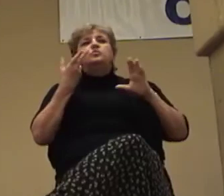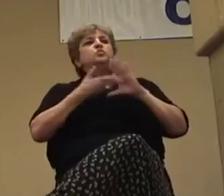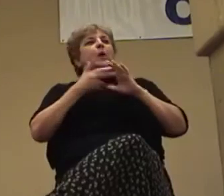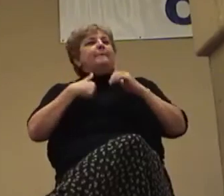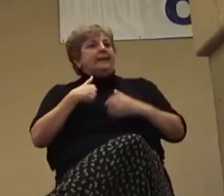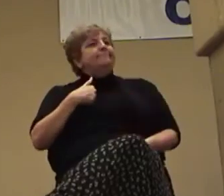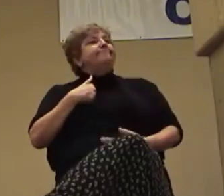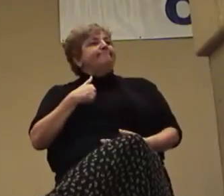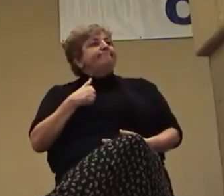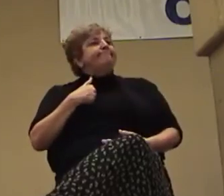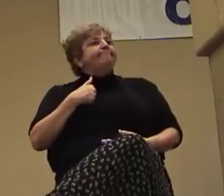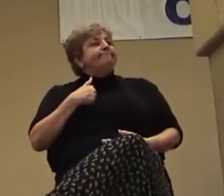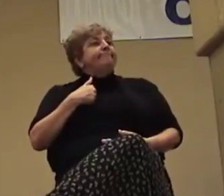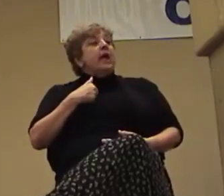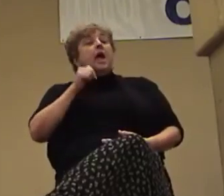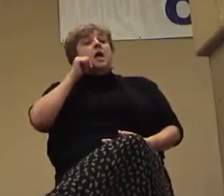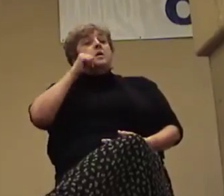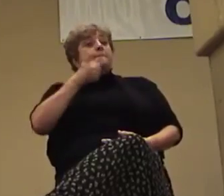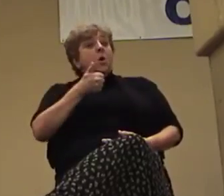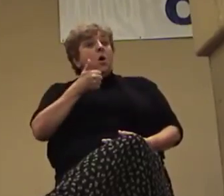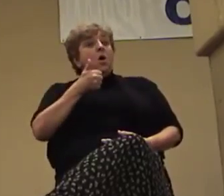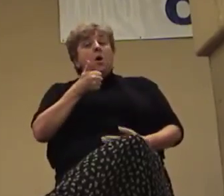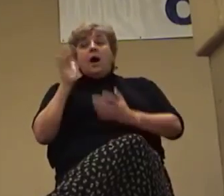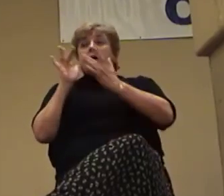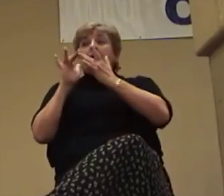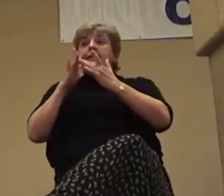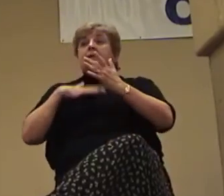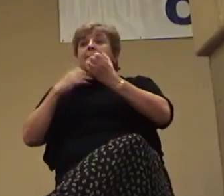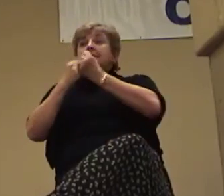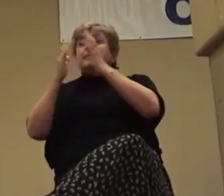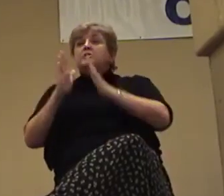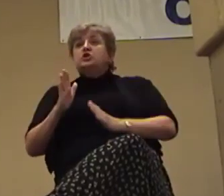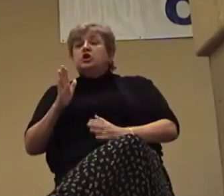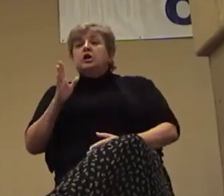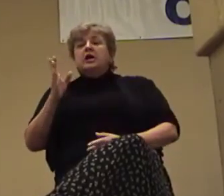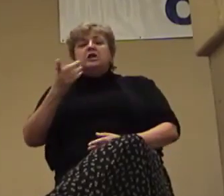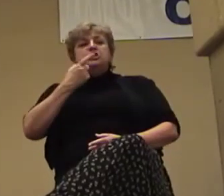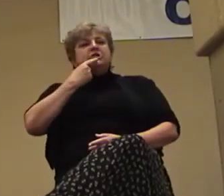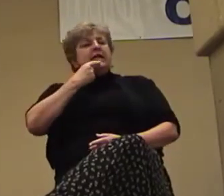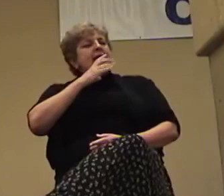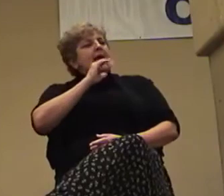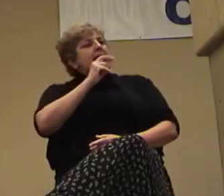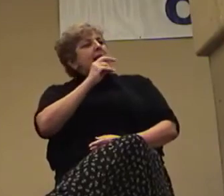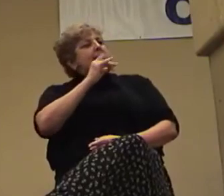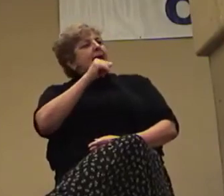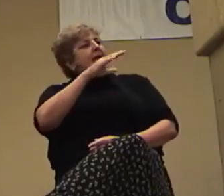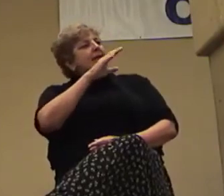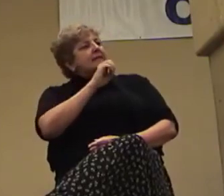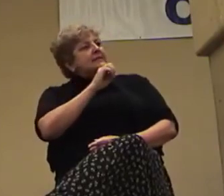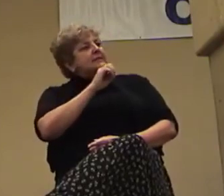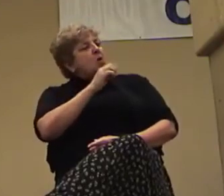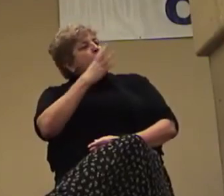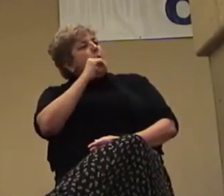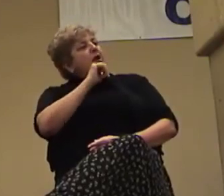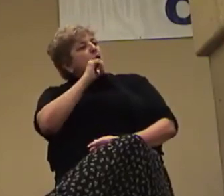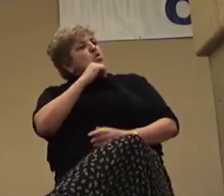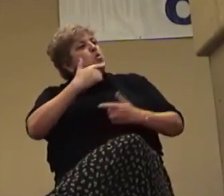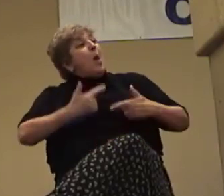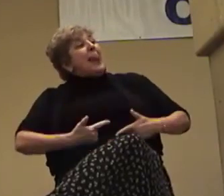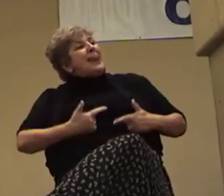And the next day when I got a hold of my sponsor, she said, Candace, why don't you start living the book and stop quoting it? She said,